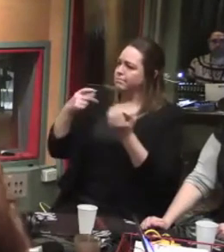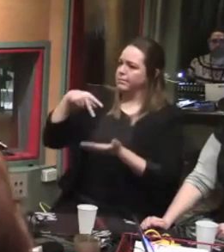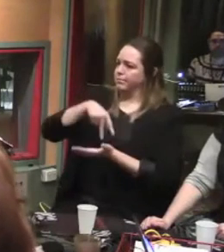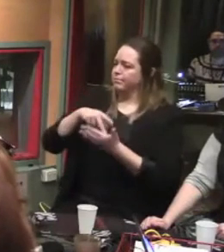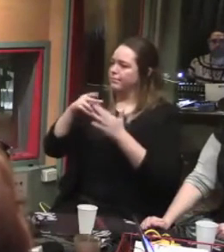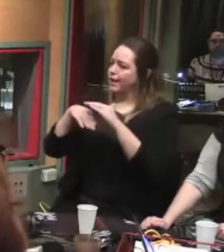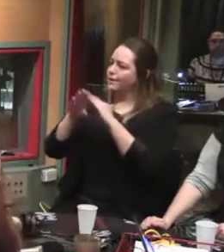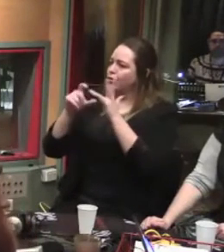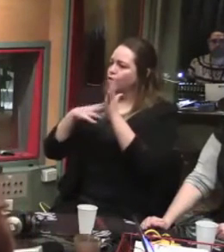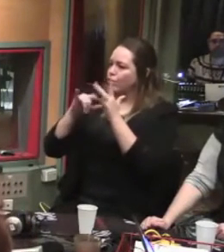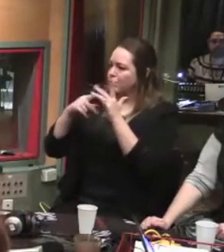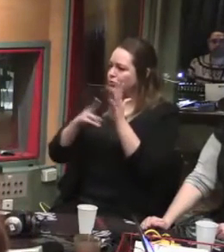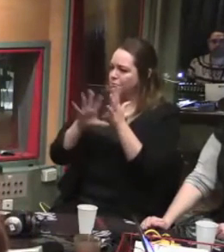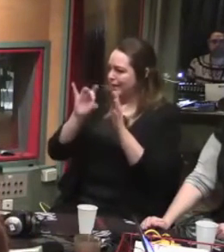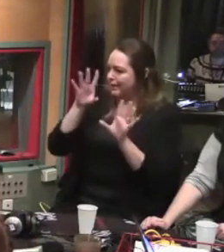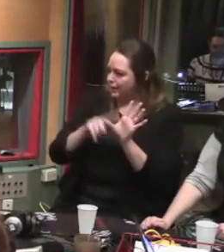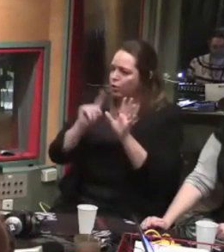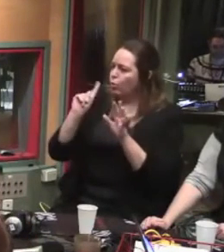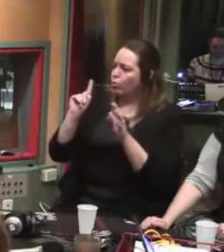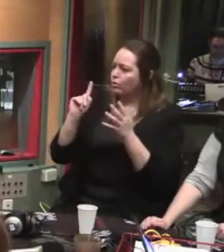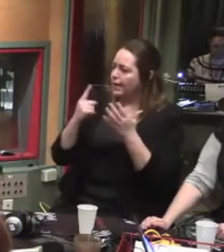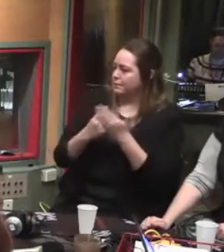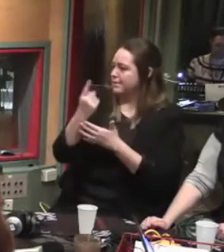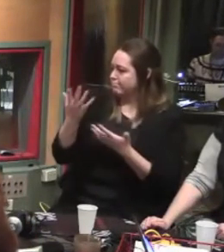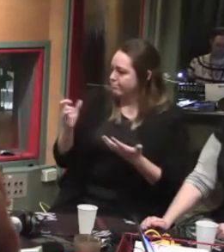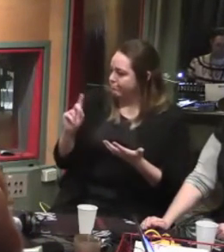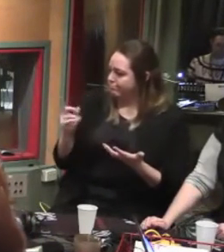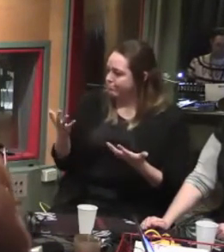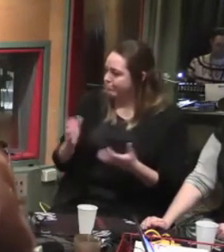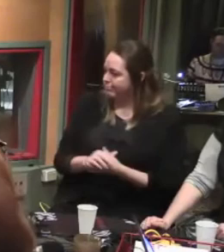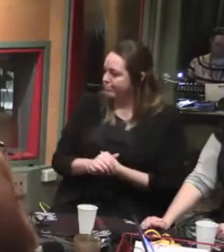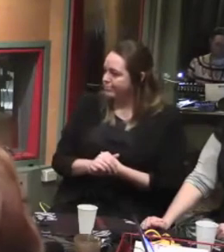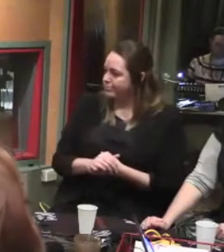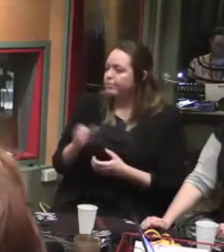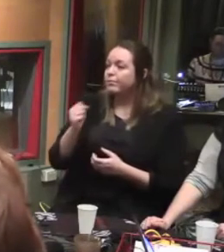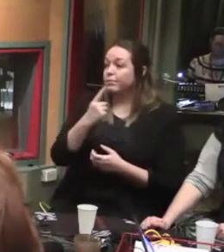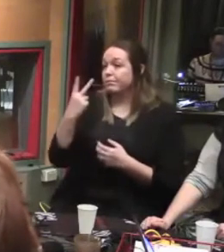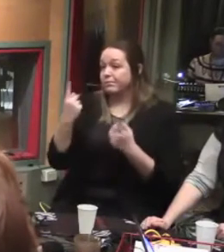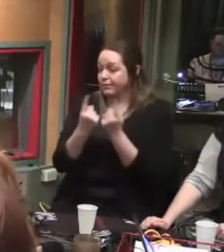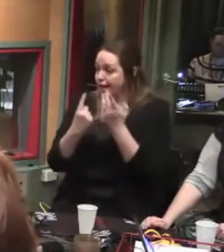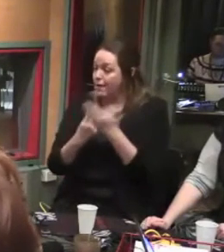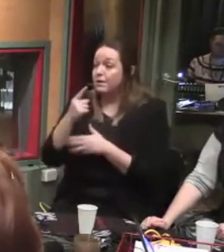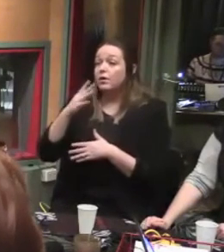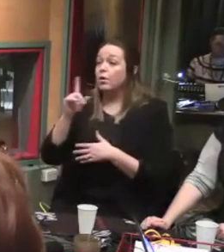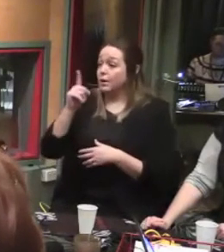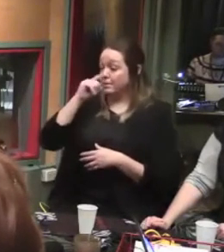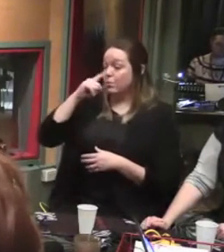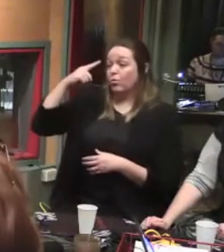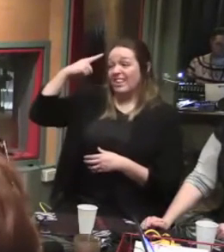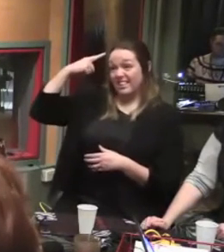so. What's the worst thing that ever happened? I guess a couple of things. One is that people think it's okay to